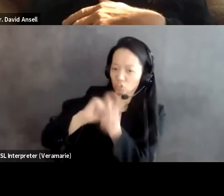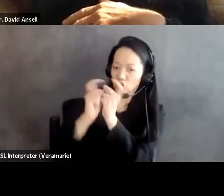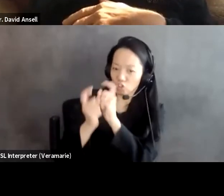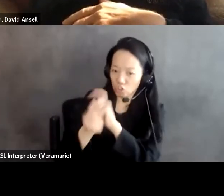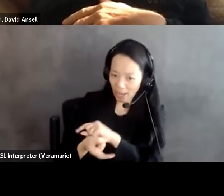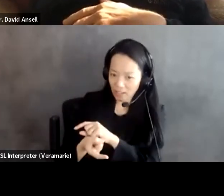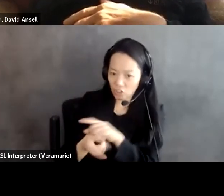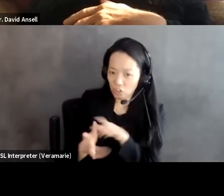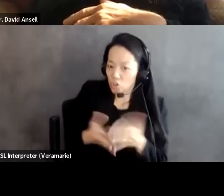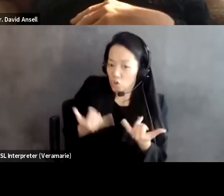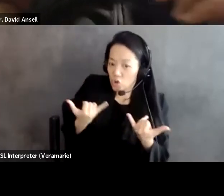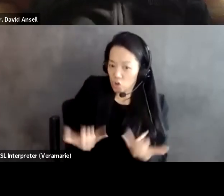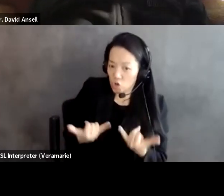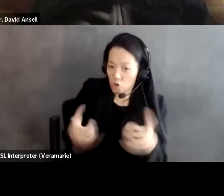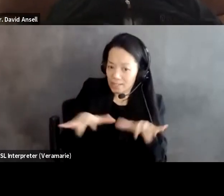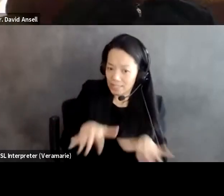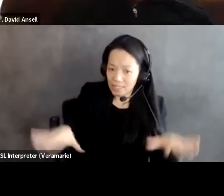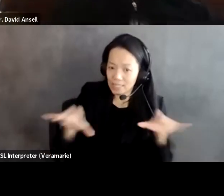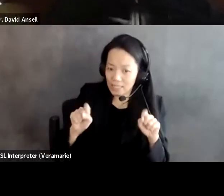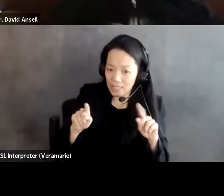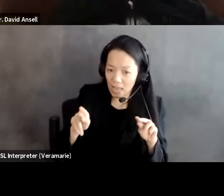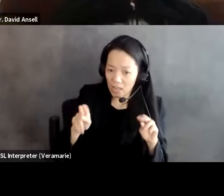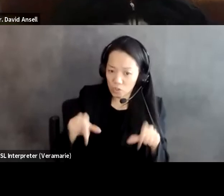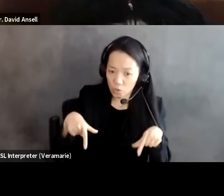status quo and currently produces